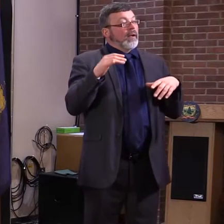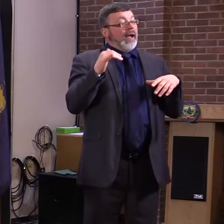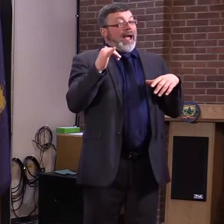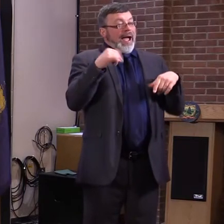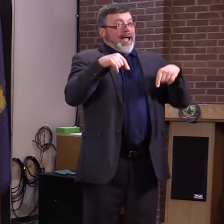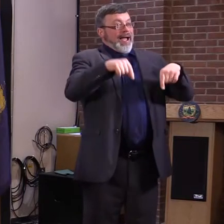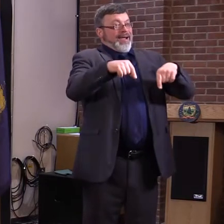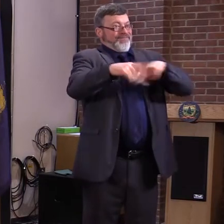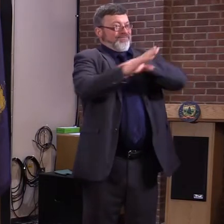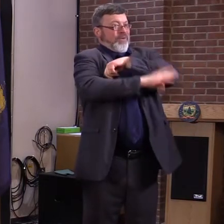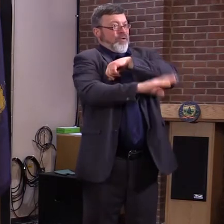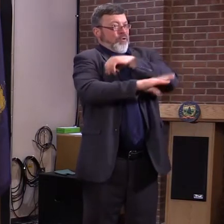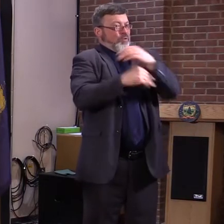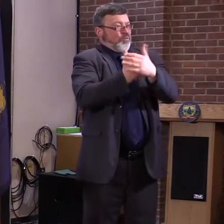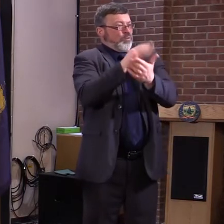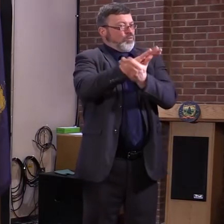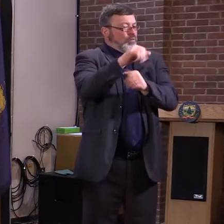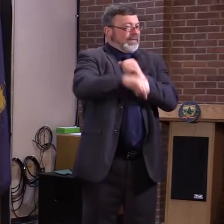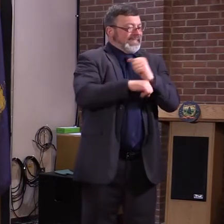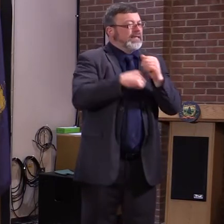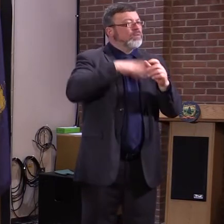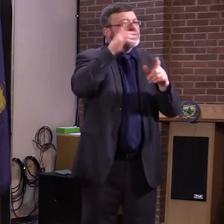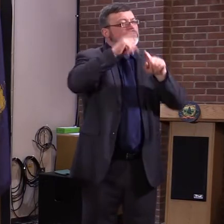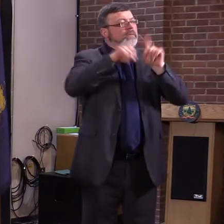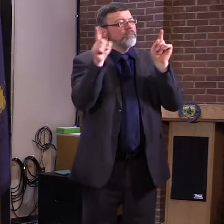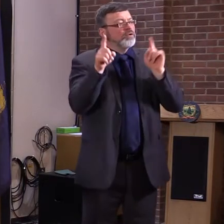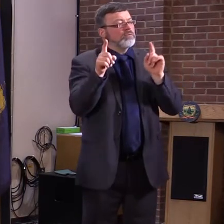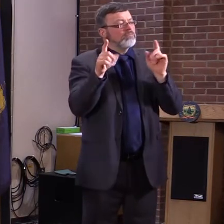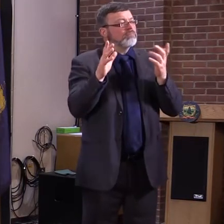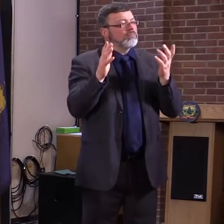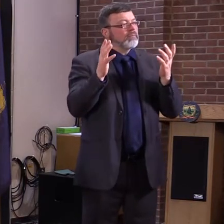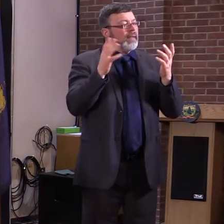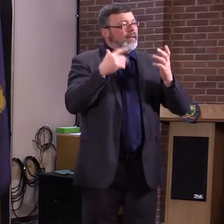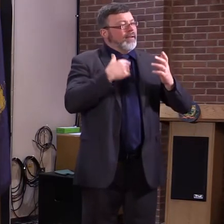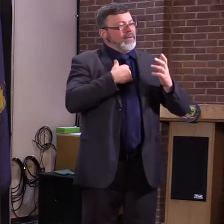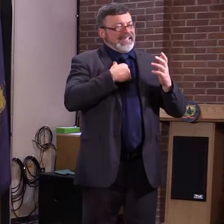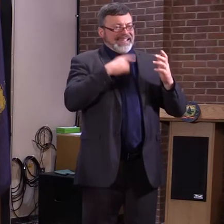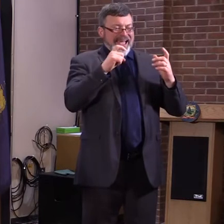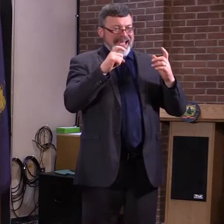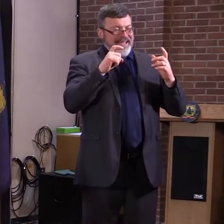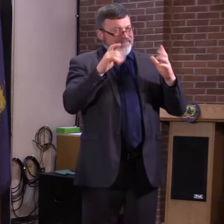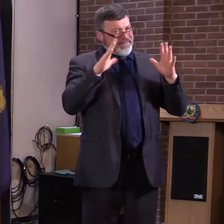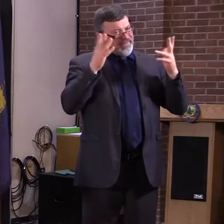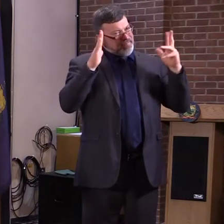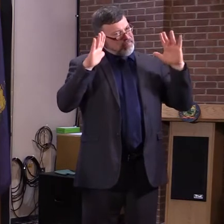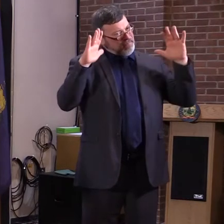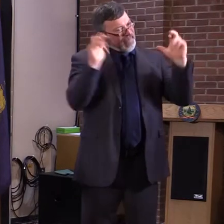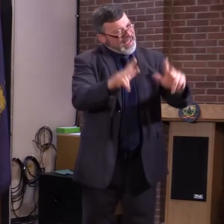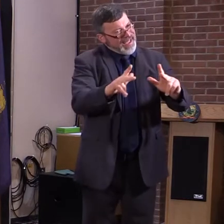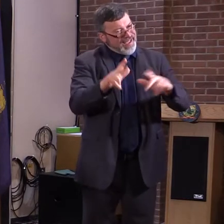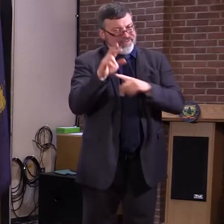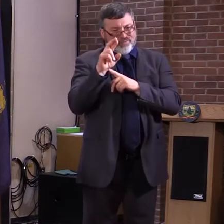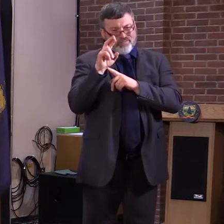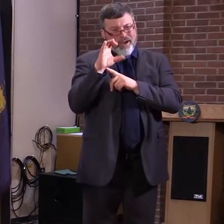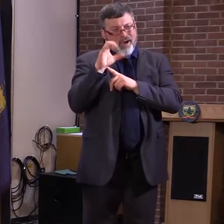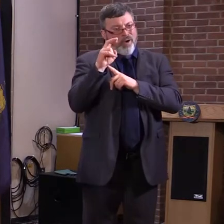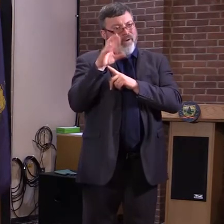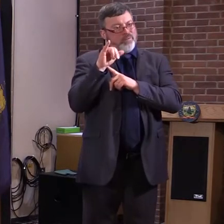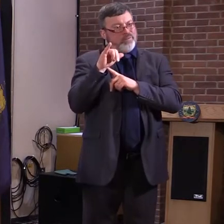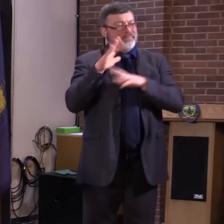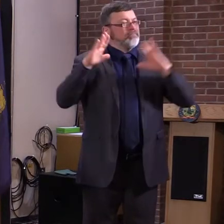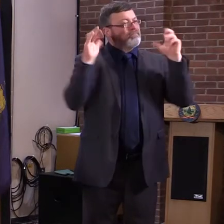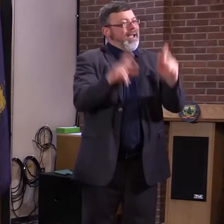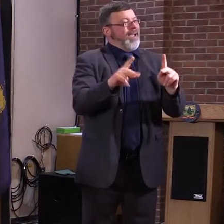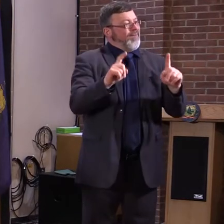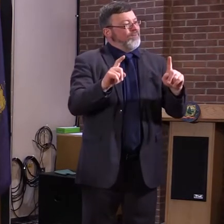and we'd be able to point the system to really dig in on some of those recovery issues, and in particular to start to leverage federal resources that have been